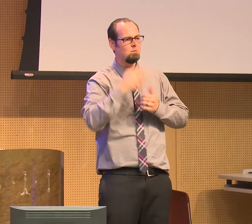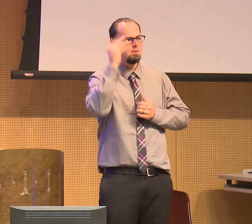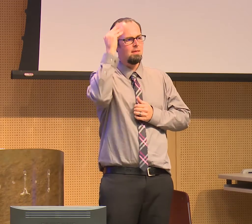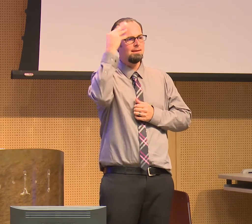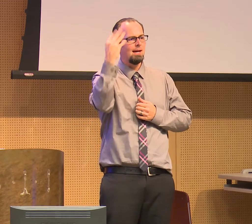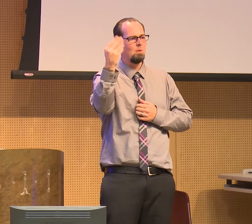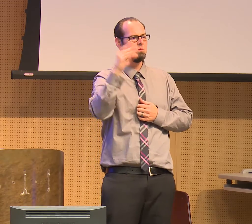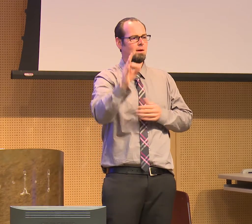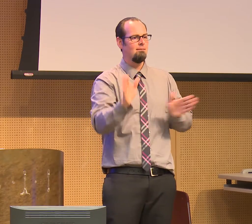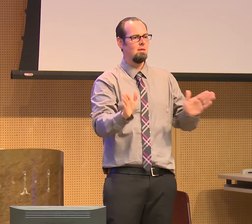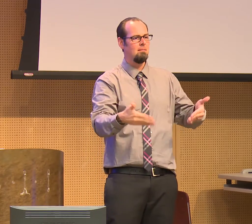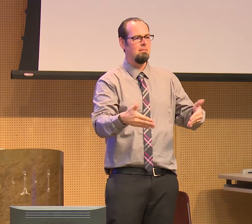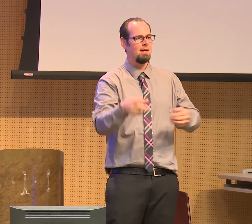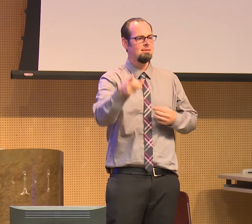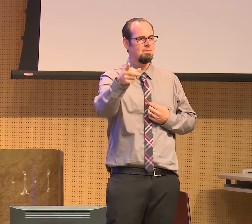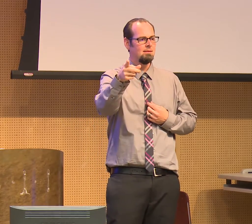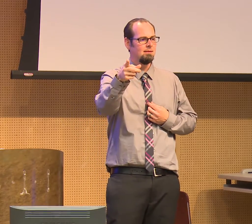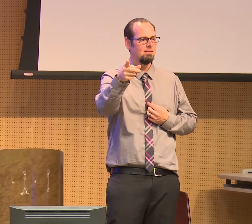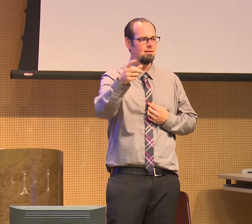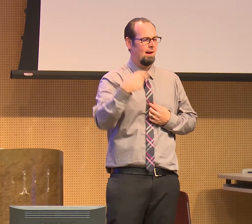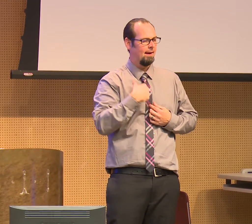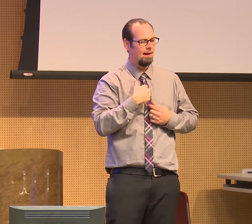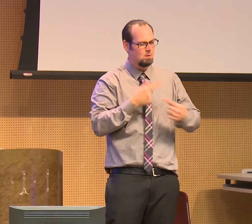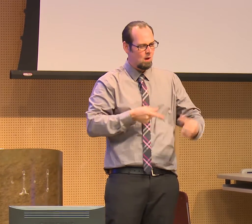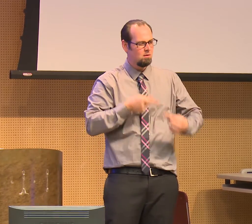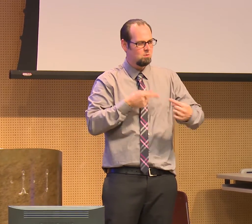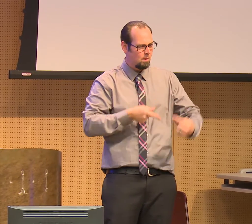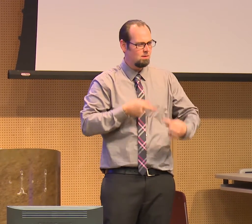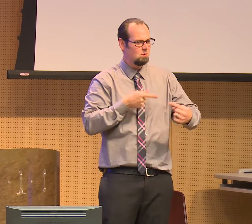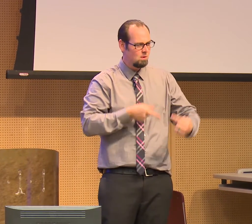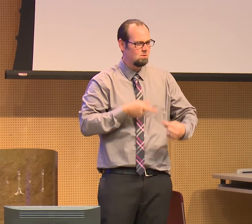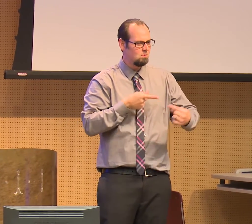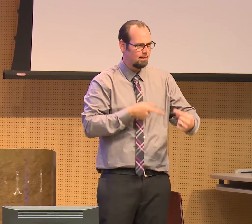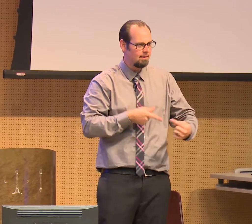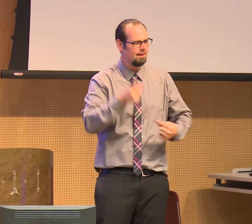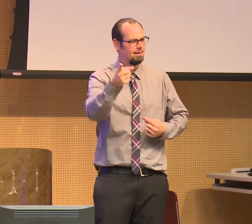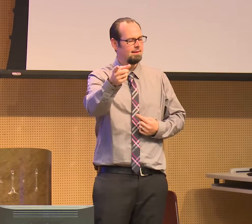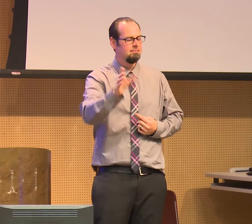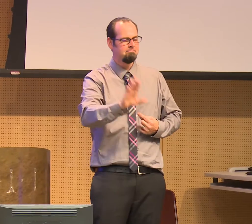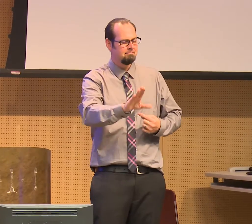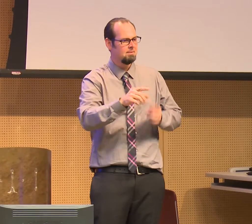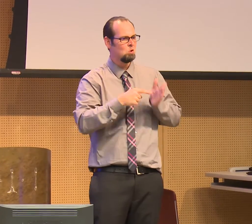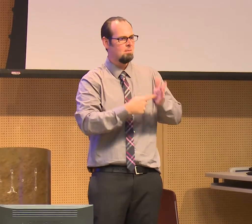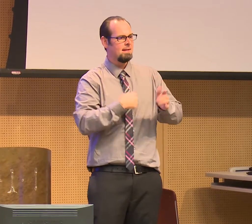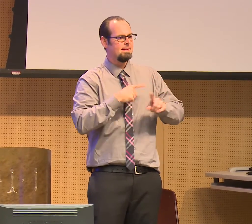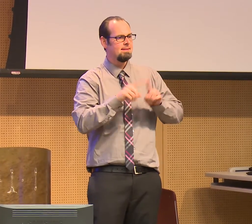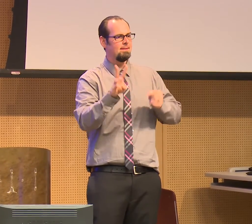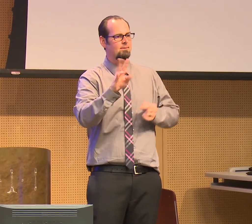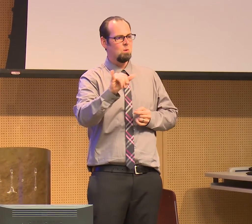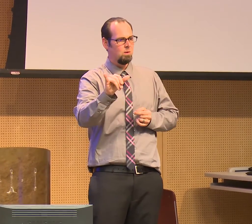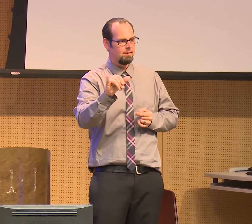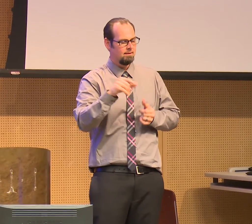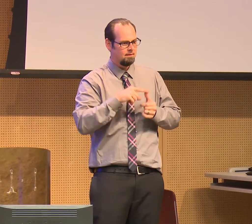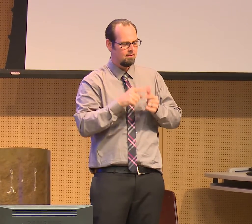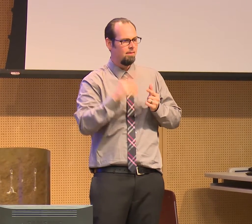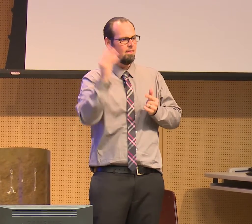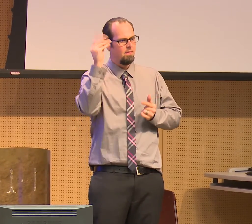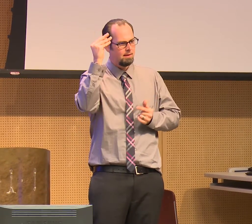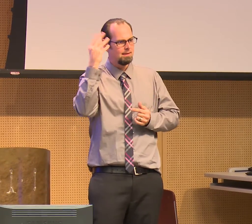me to think outside the box. I struggled for a while, and he showed me different ways of doing things,